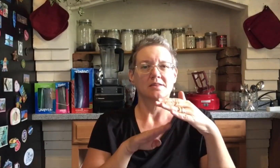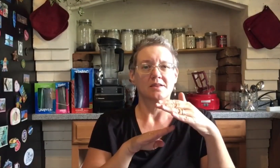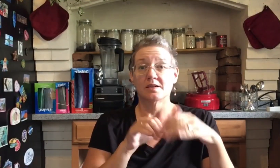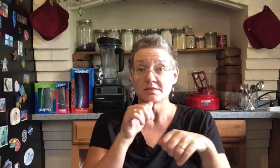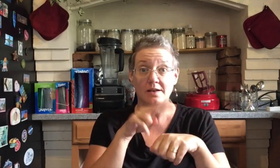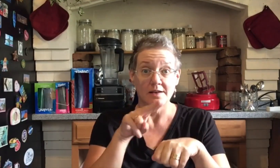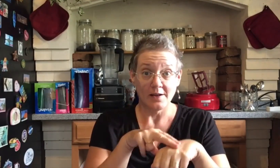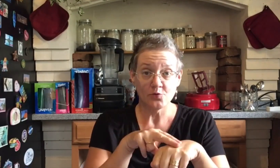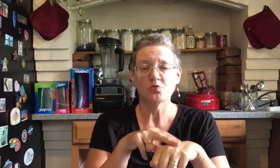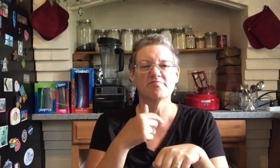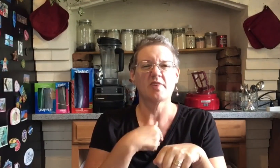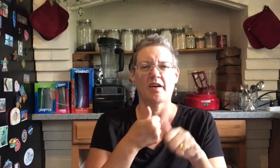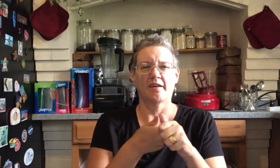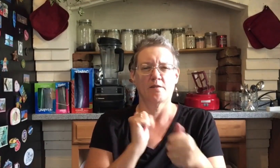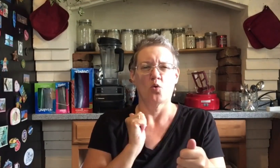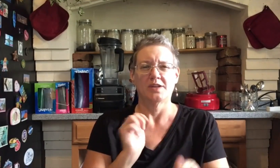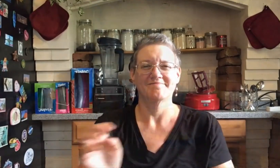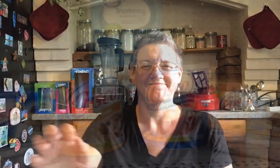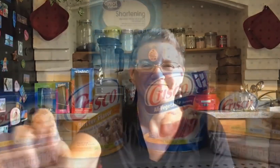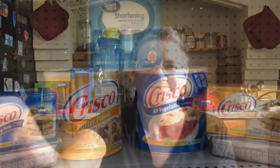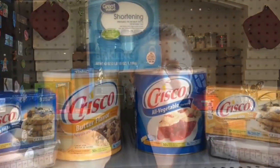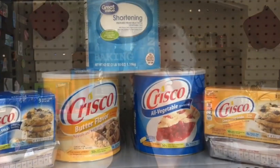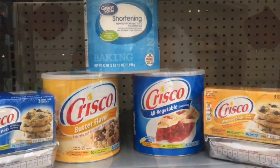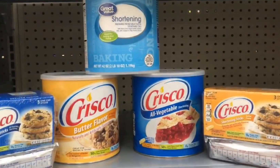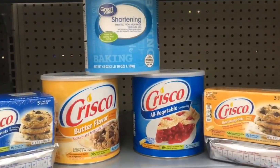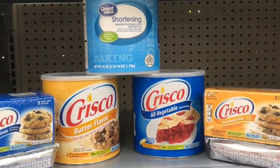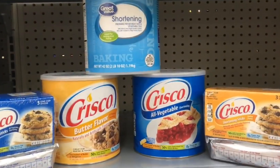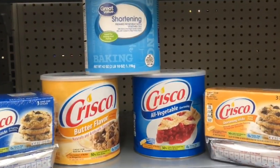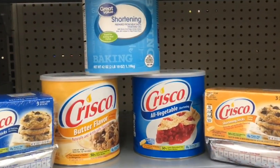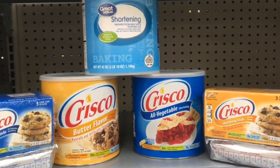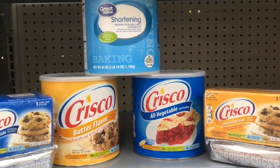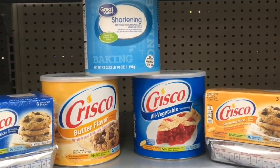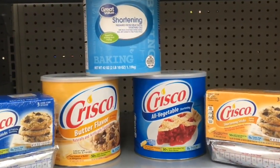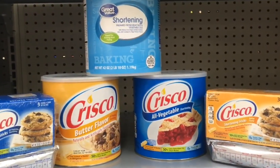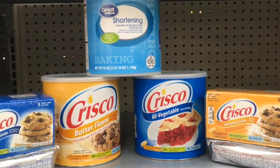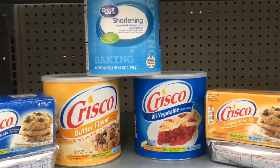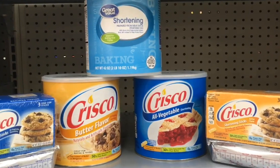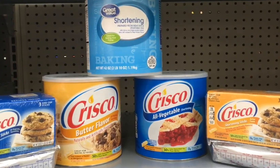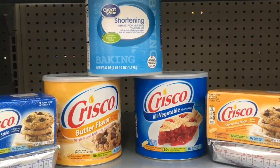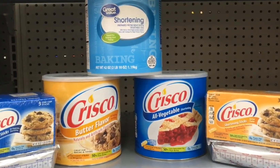hydrogenation isn't natural. So basically, if it's not natural, I avoid it.